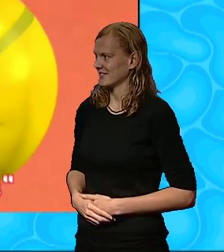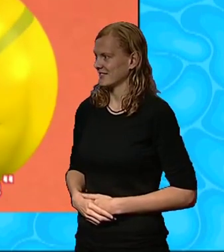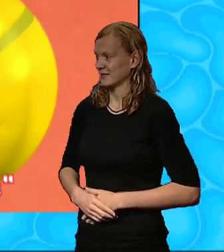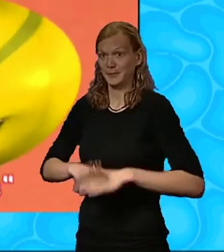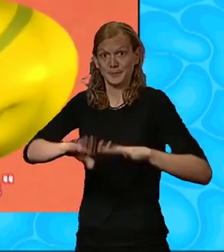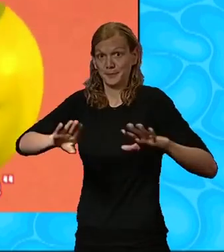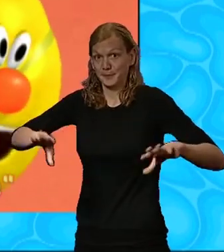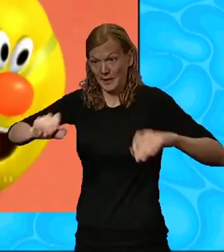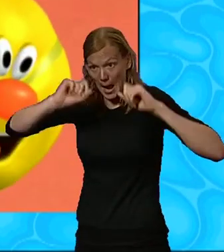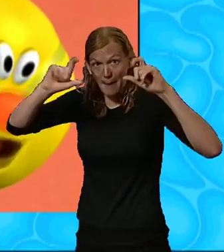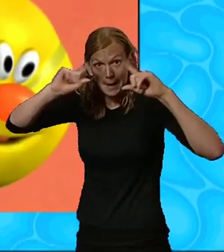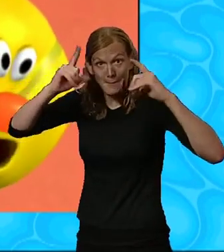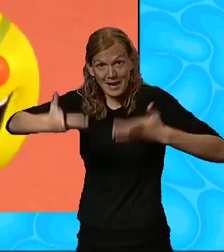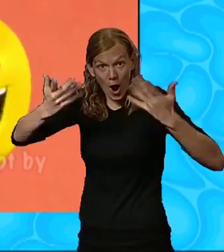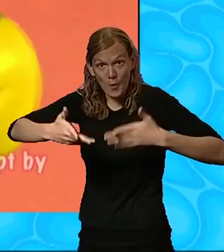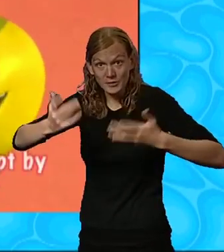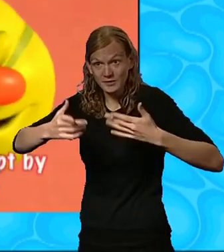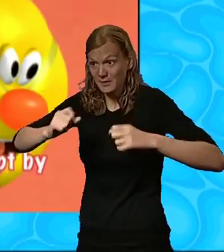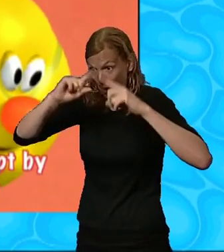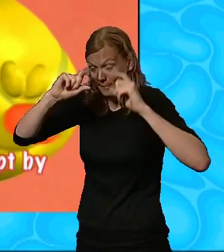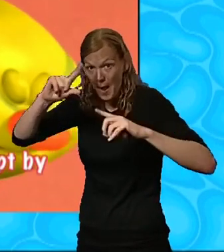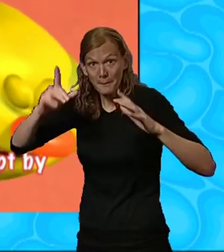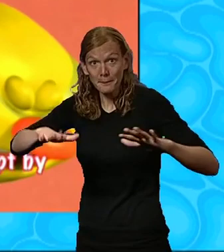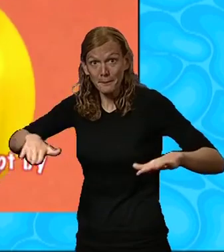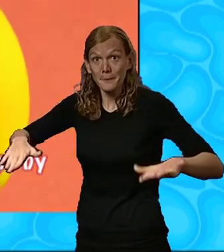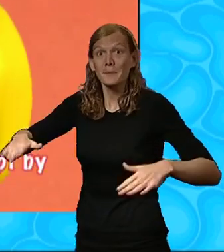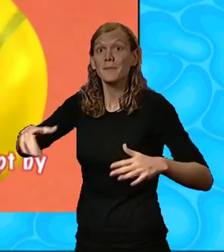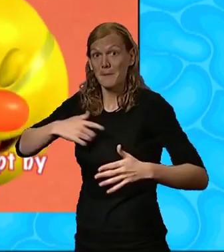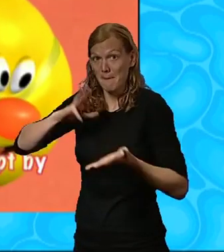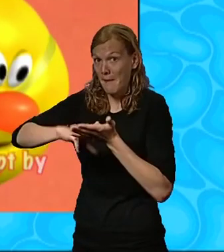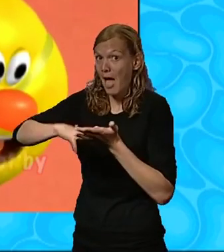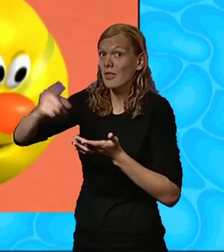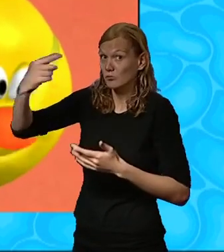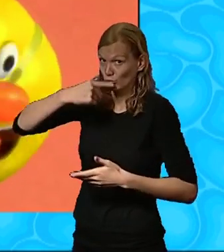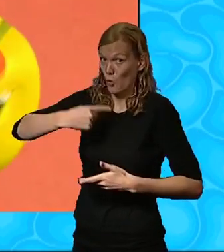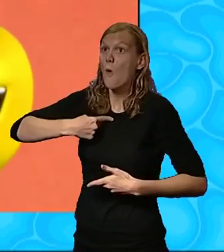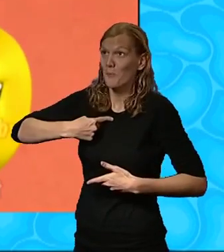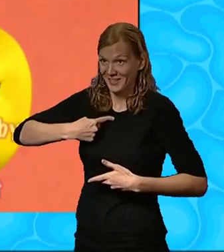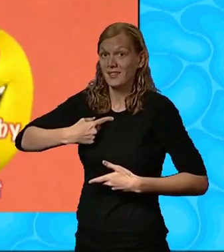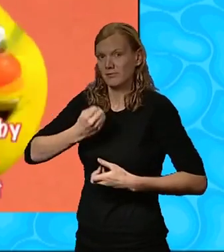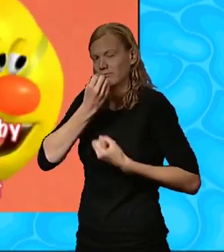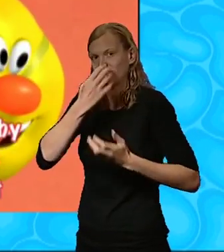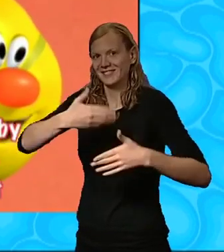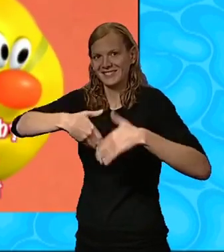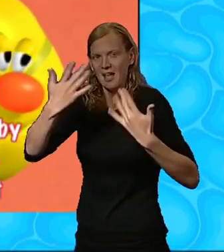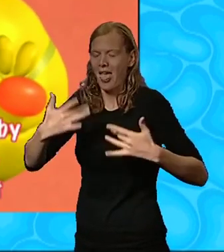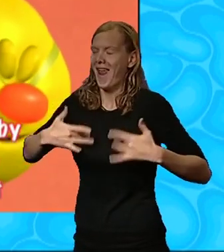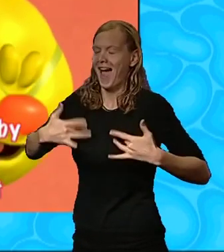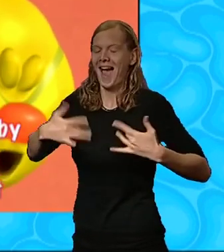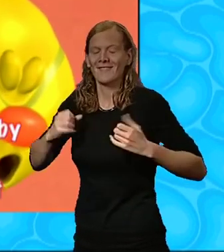Everybody up! As Mother Bell used to tell us, little bells, it's a glorious day to be alive and